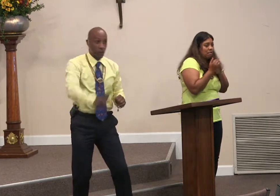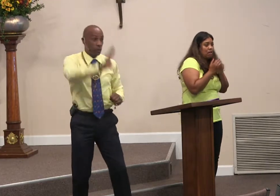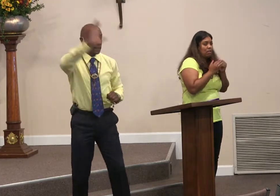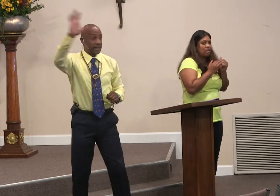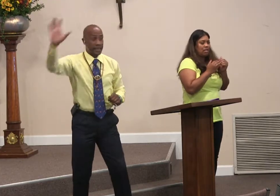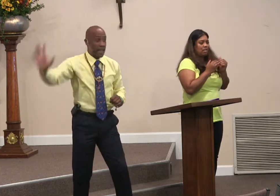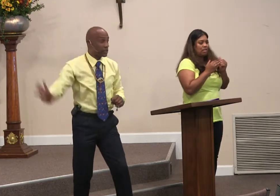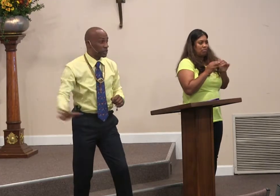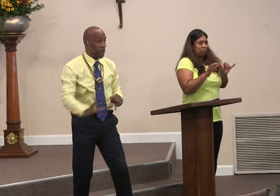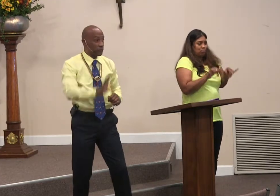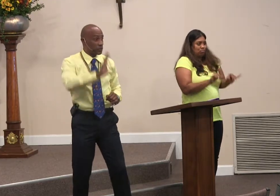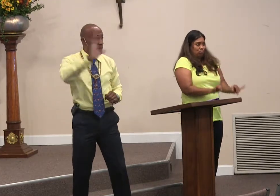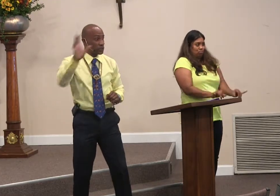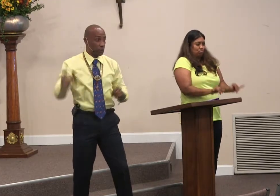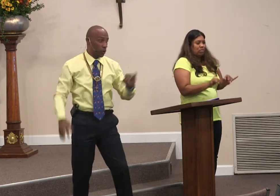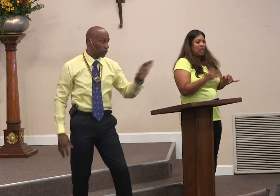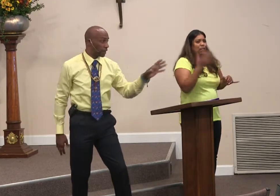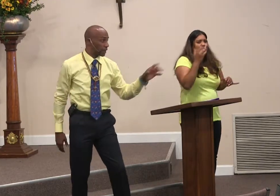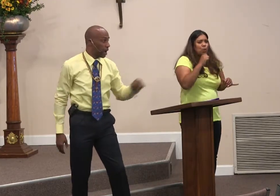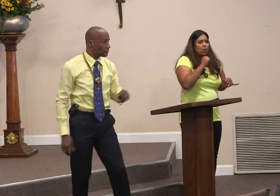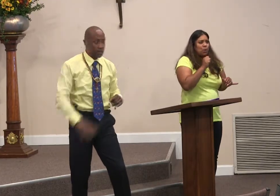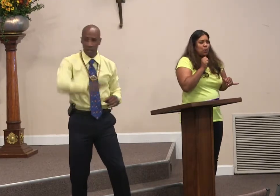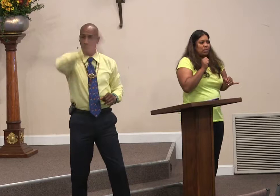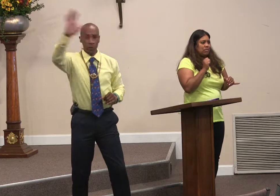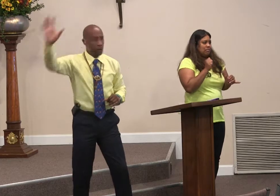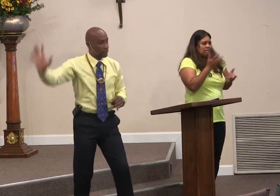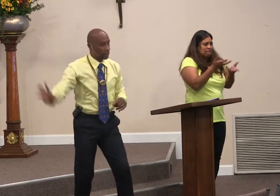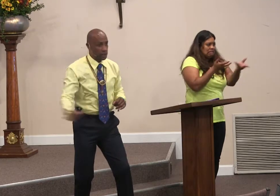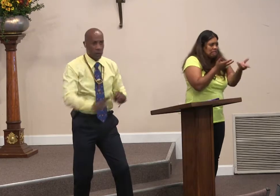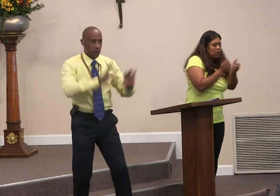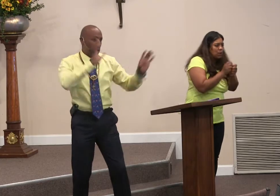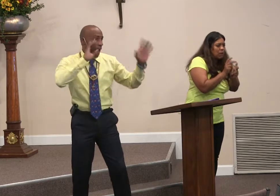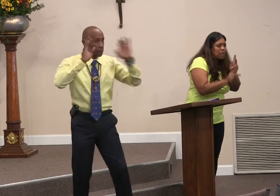things that we will not engage in conversation. We don't want to get in conflicts.